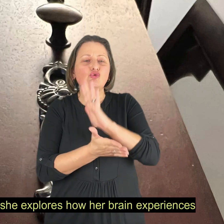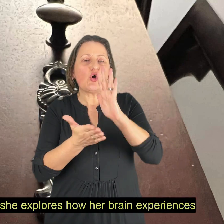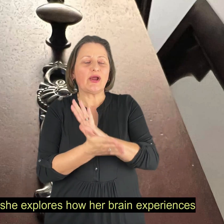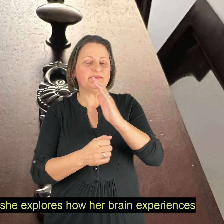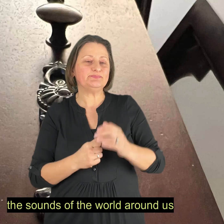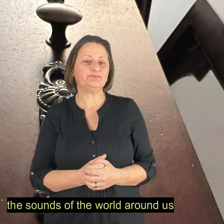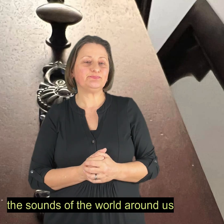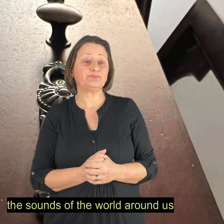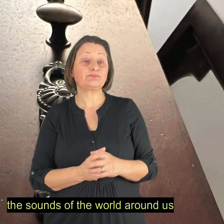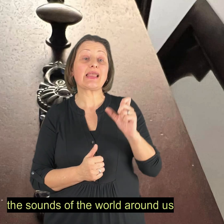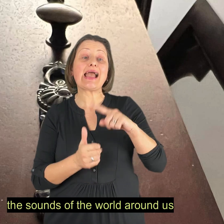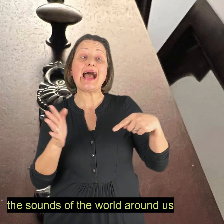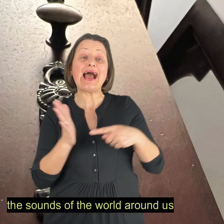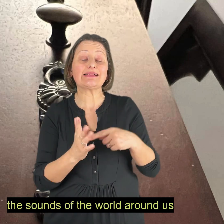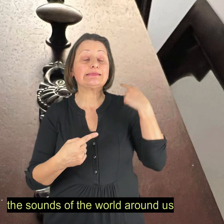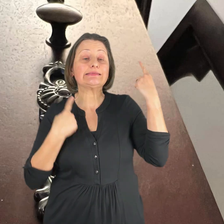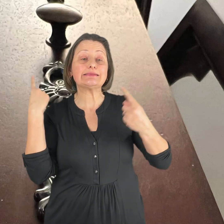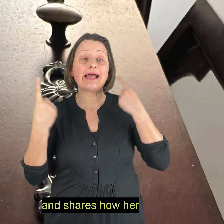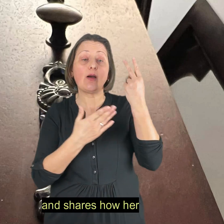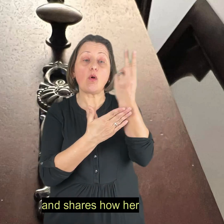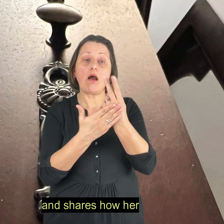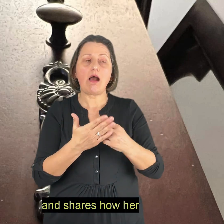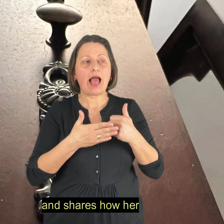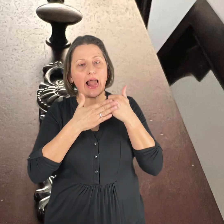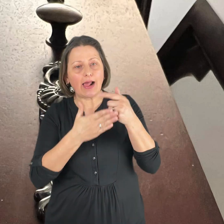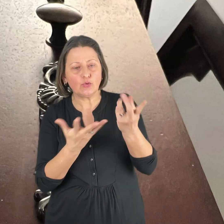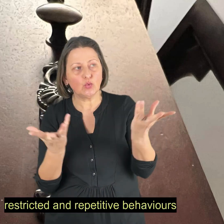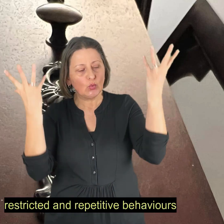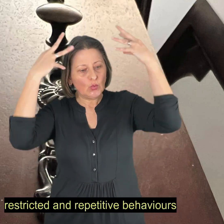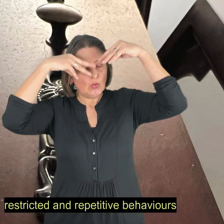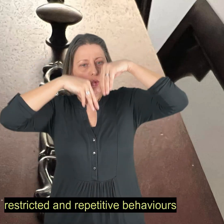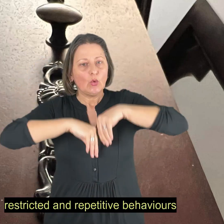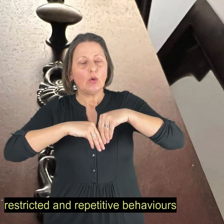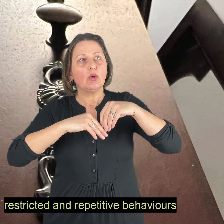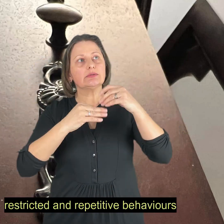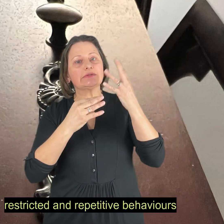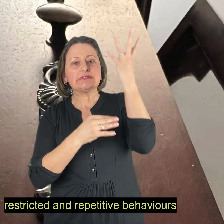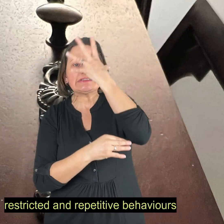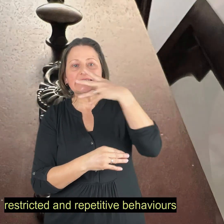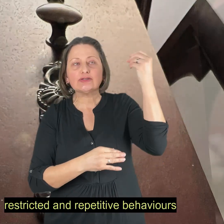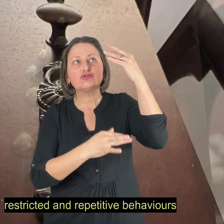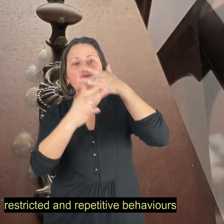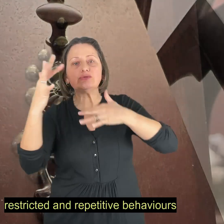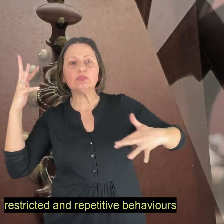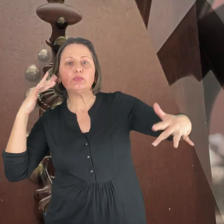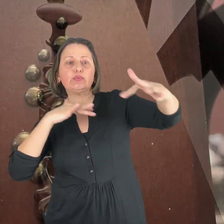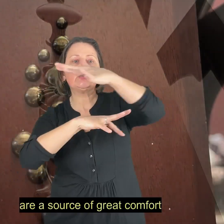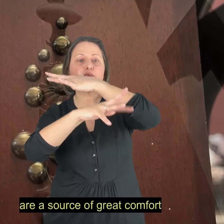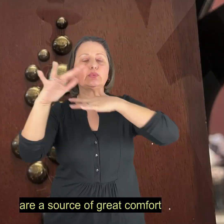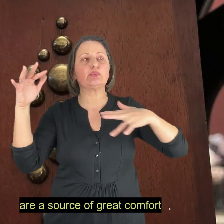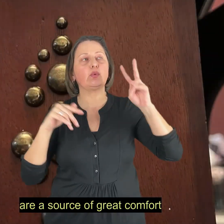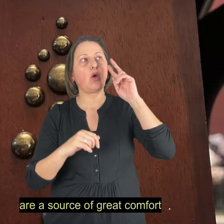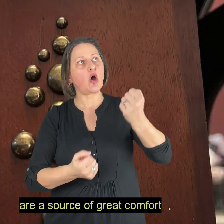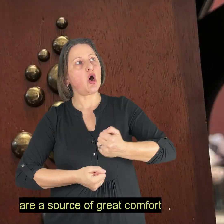brain experiences the sounds of the world around us, and shares how her restricted and repetitive behaviours